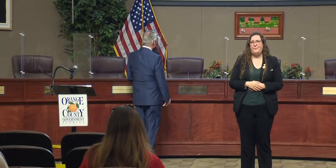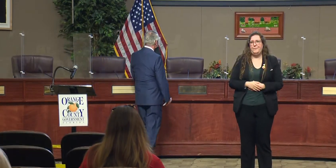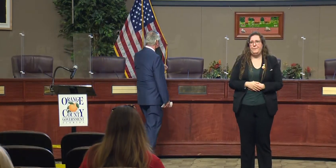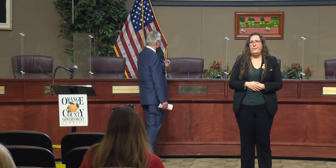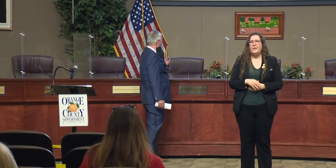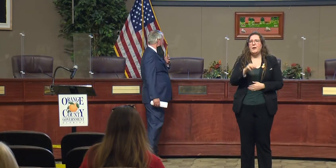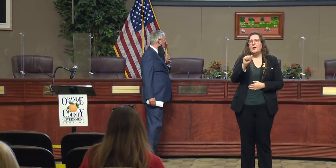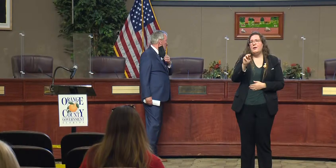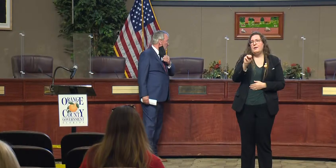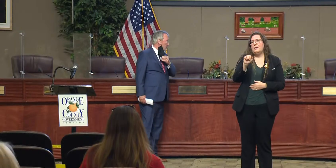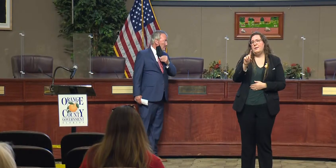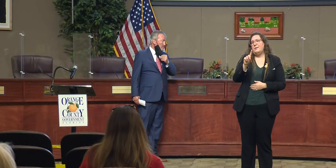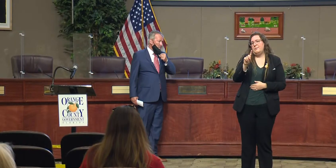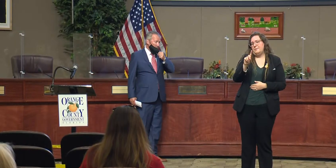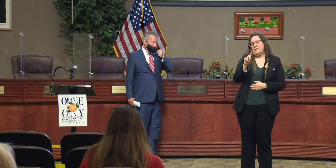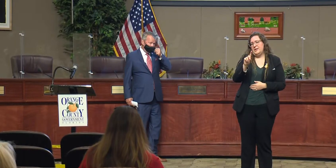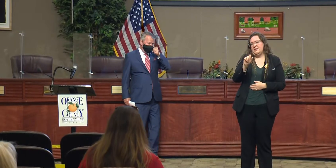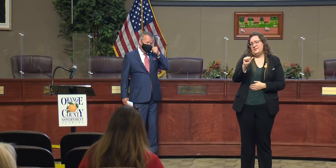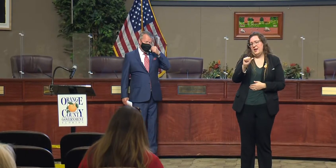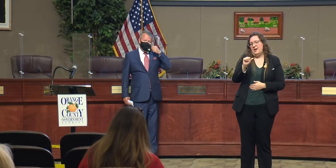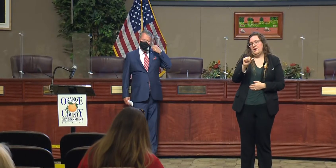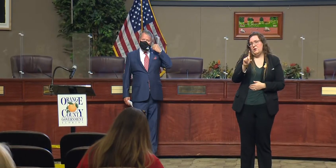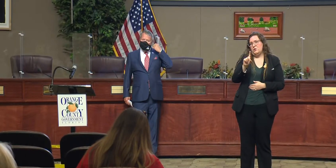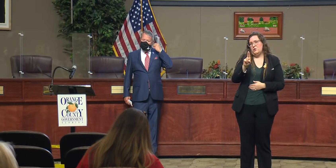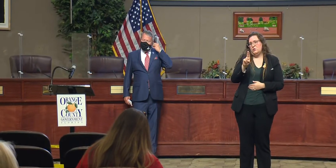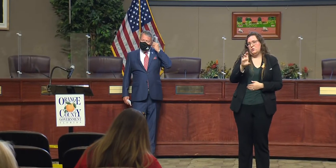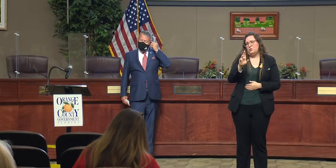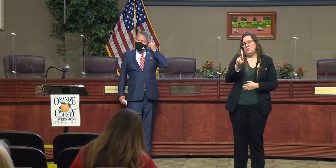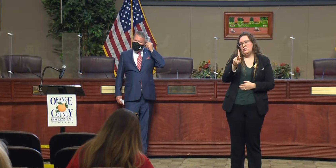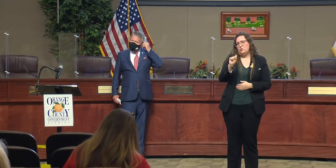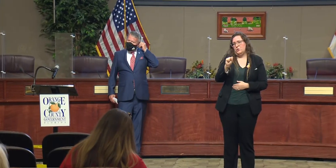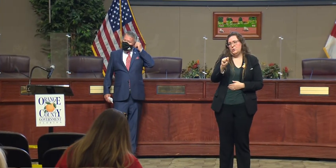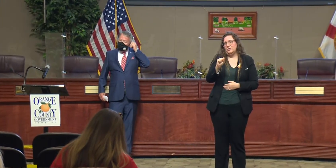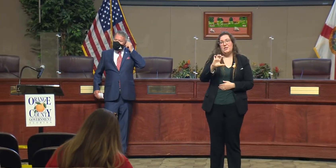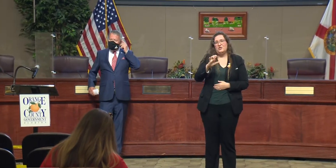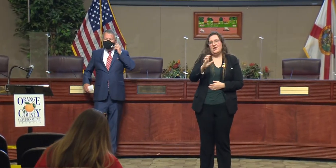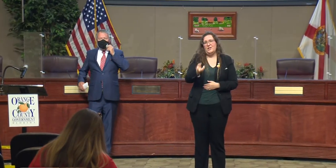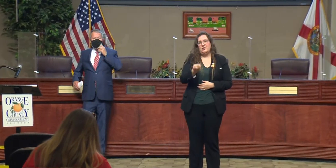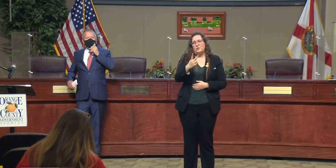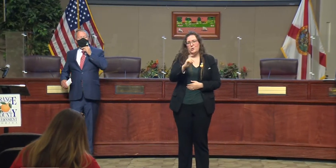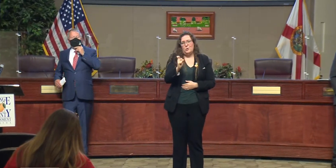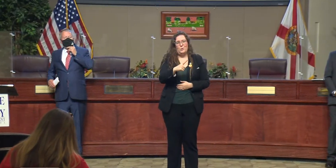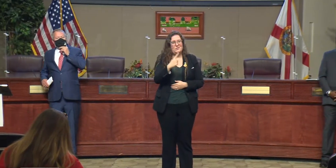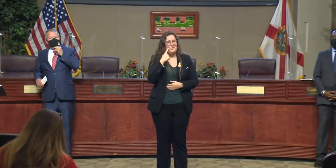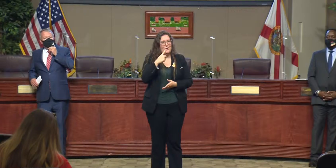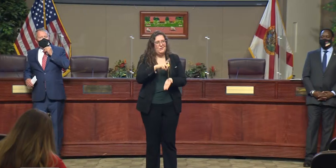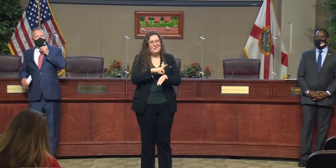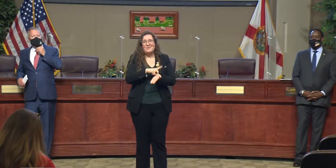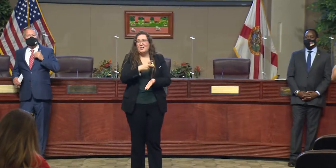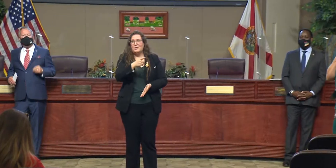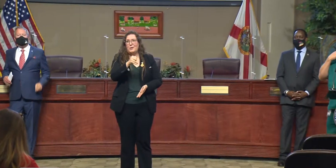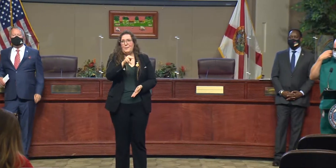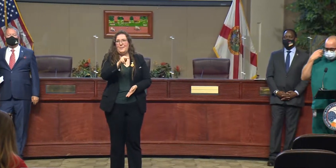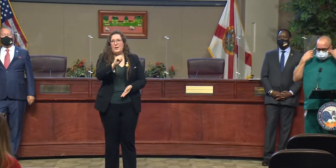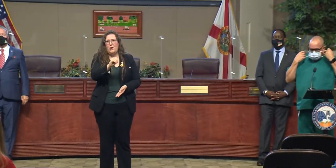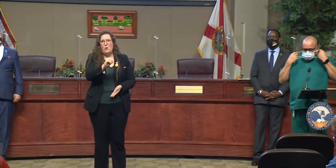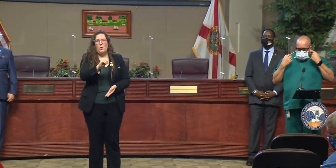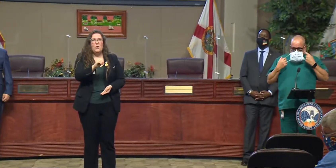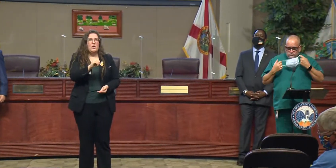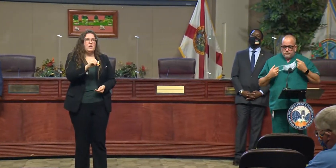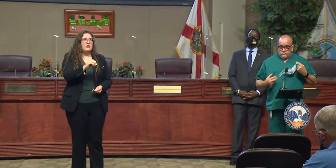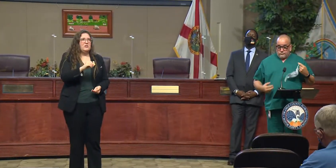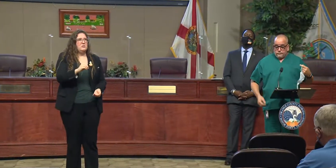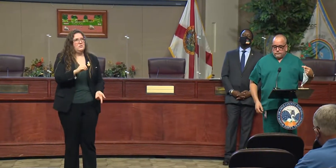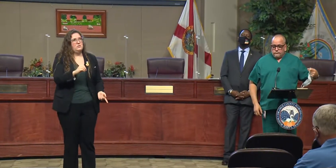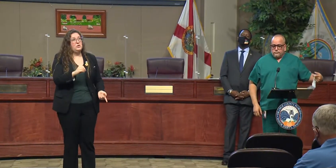Amanda Dukes with Channel 2. My question's for you, Dr. Pino. You were talking about the urgency you feel to encourage